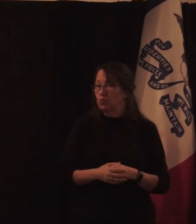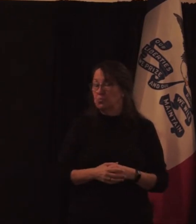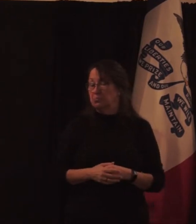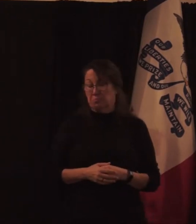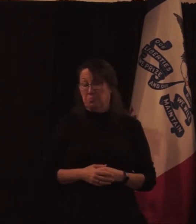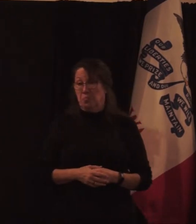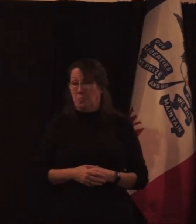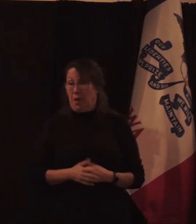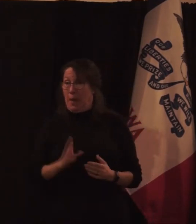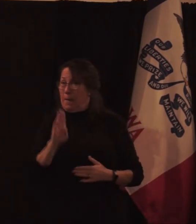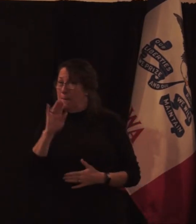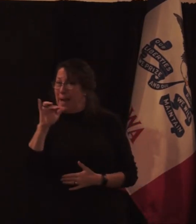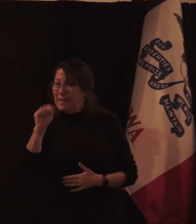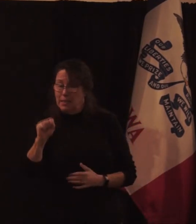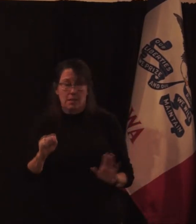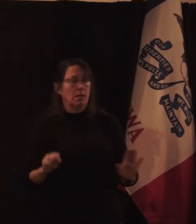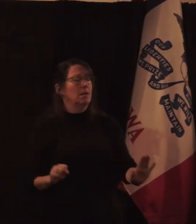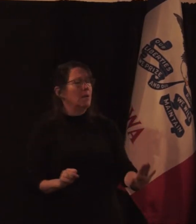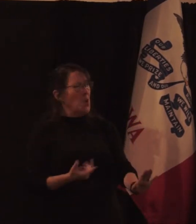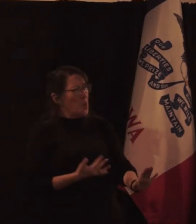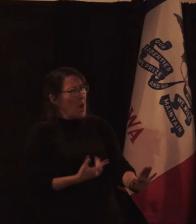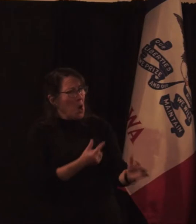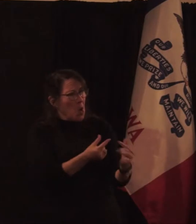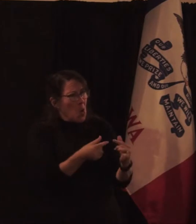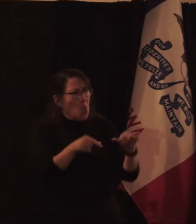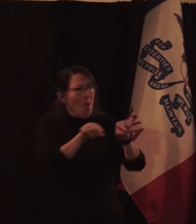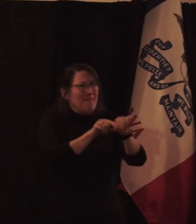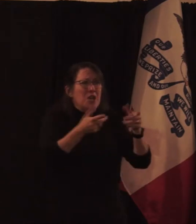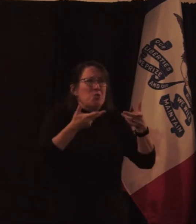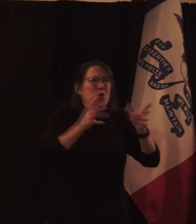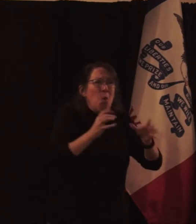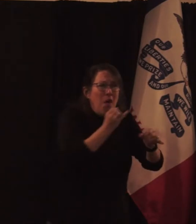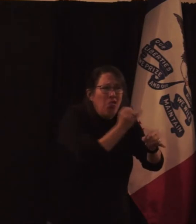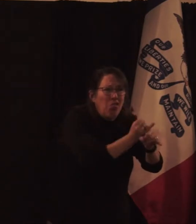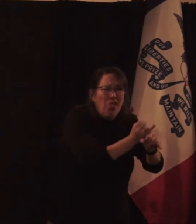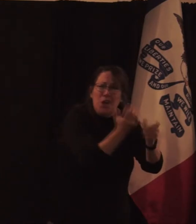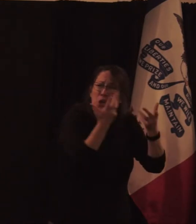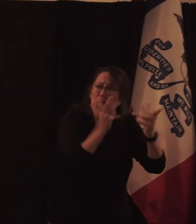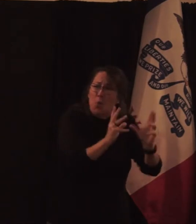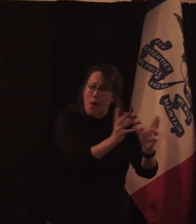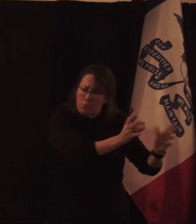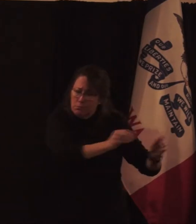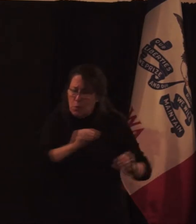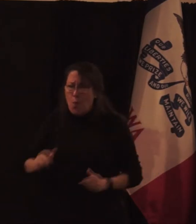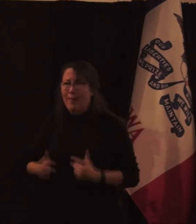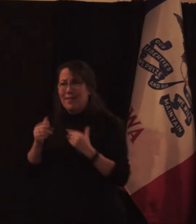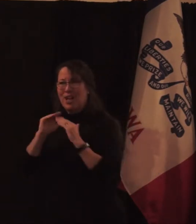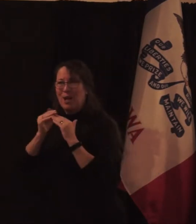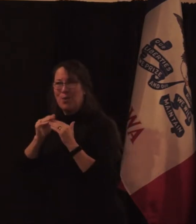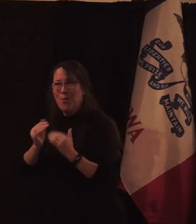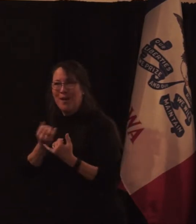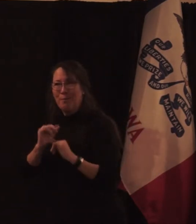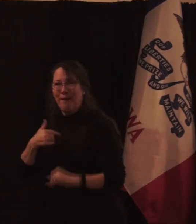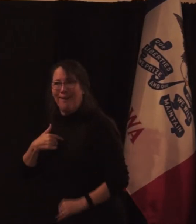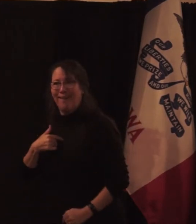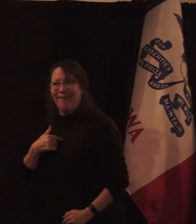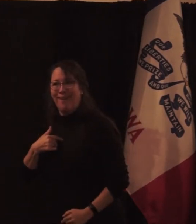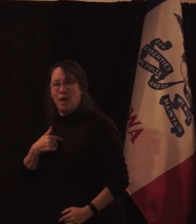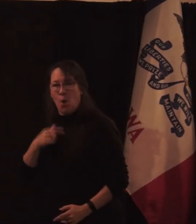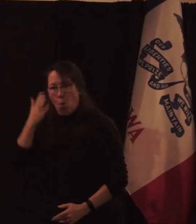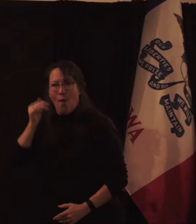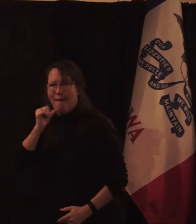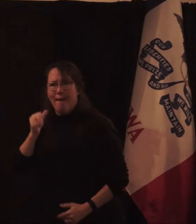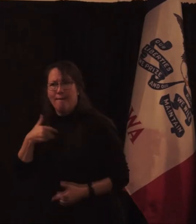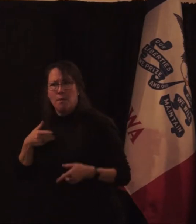Medicaid bias. Why shouldn't it be that if you qualify and you don't want to live in an institution and you want to live in the community, why shouldn't you